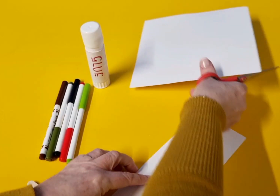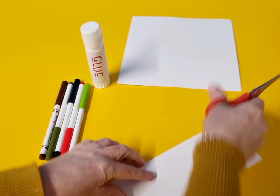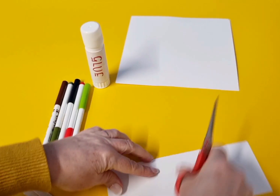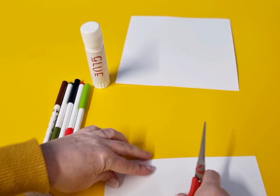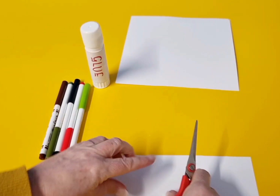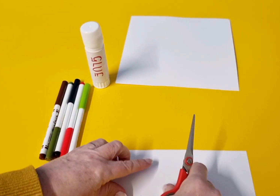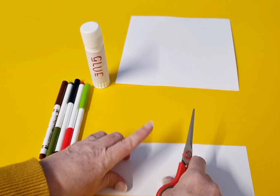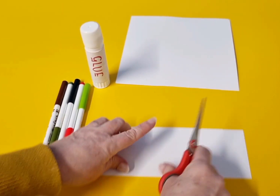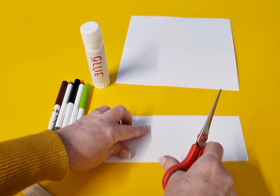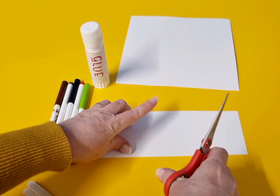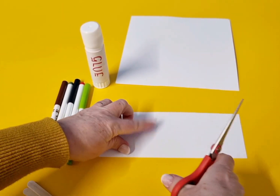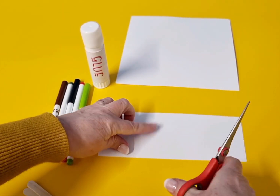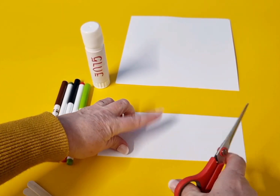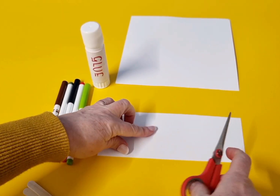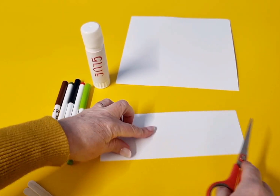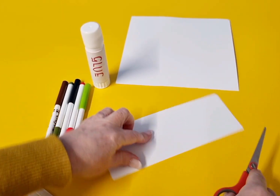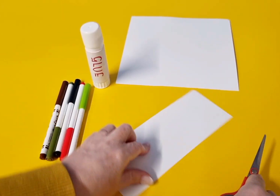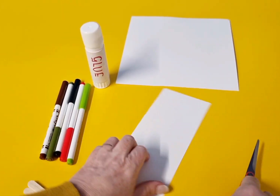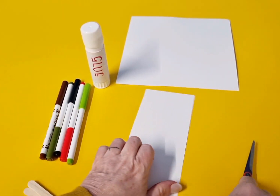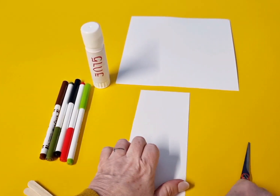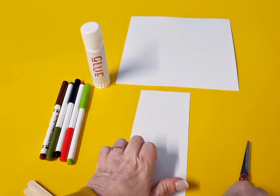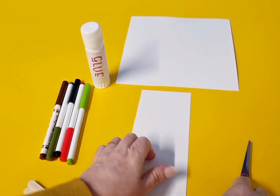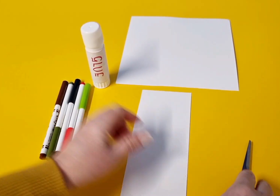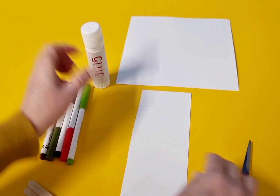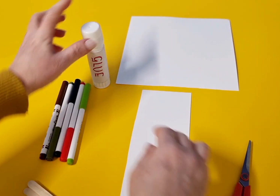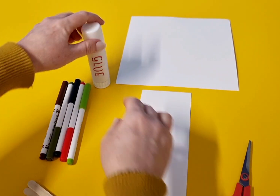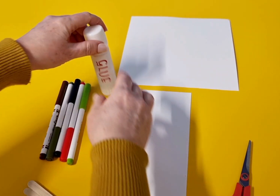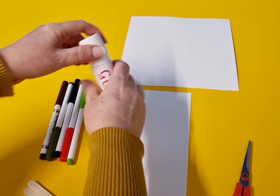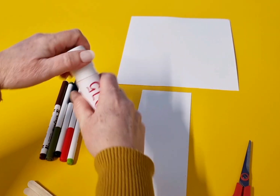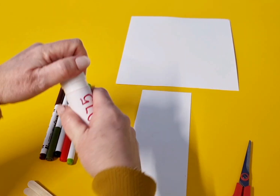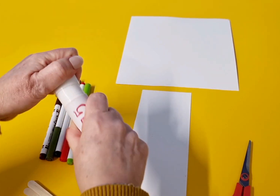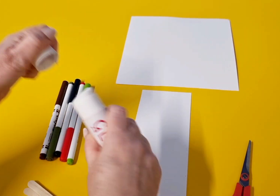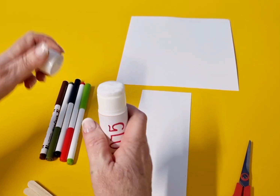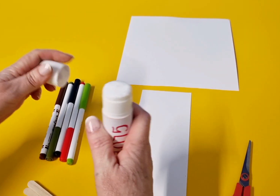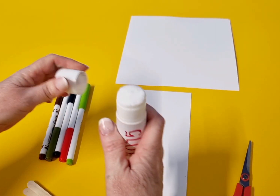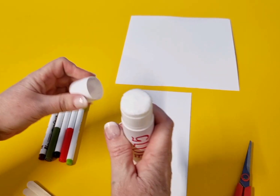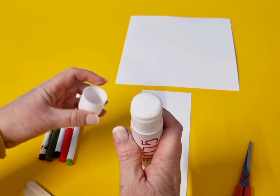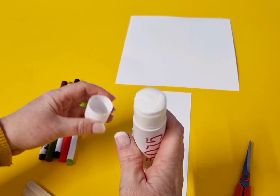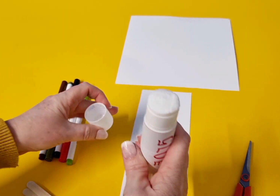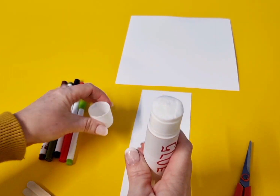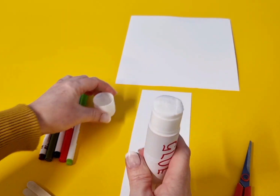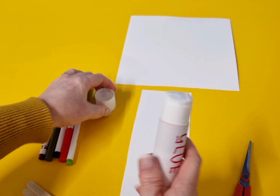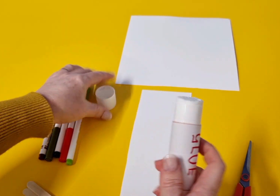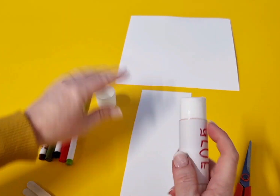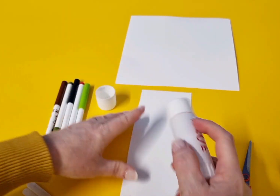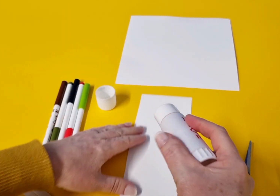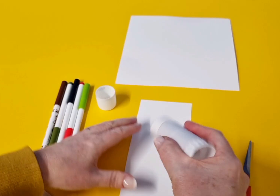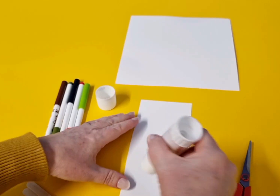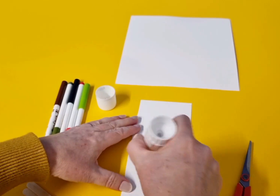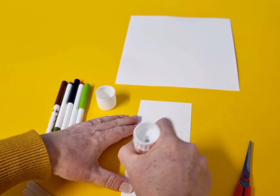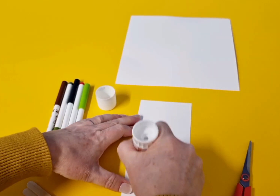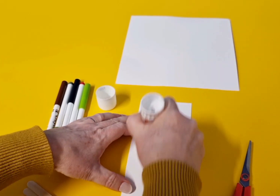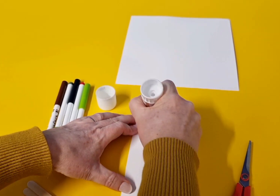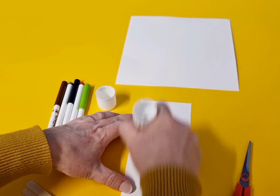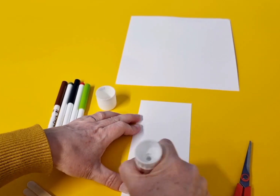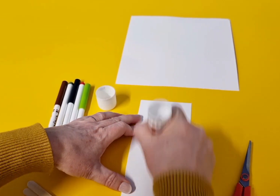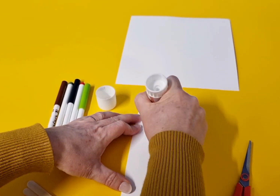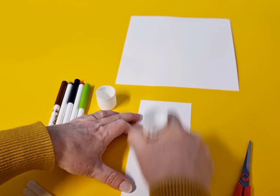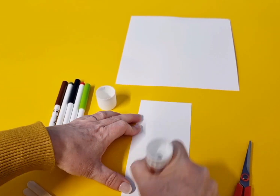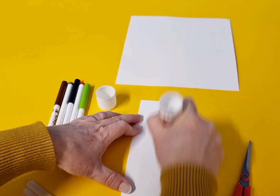glue our lolly sticks right onto here. So let's get the glue stick and plenty of glue on